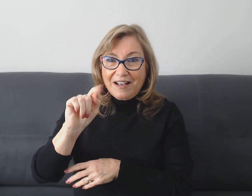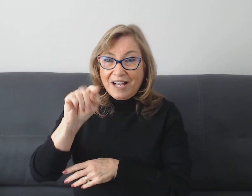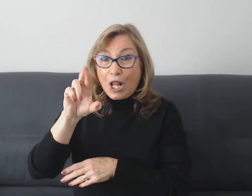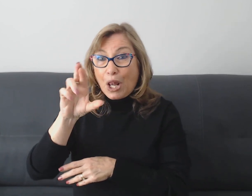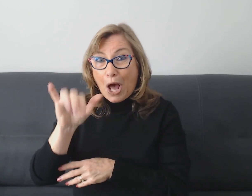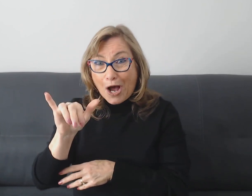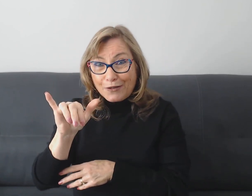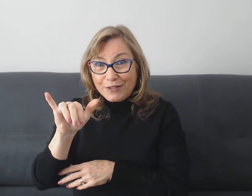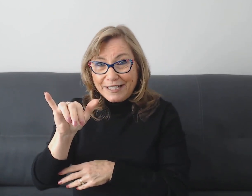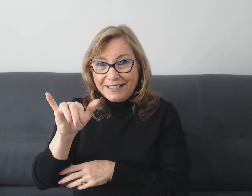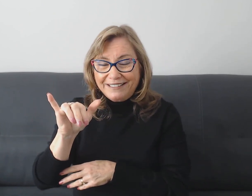Again,